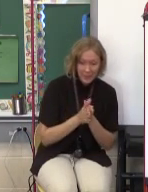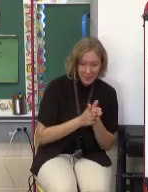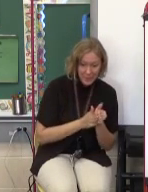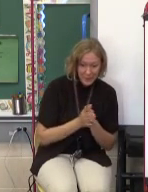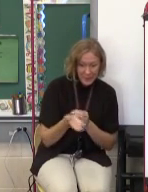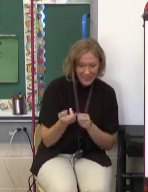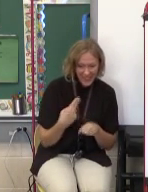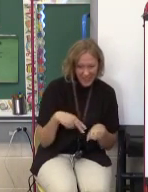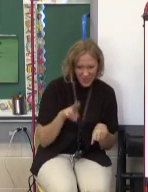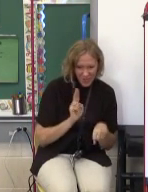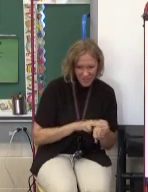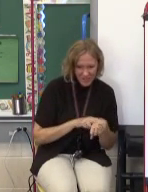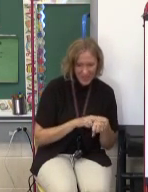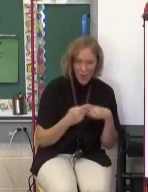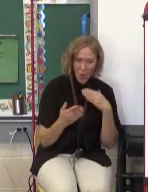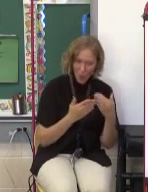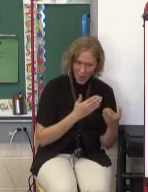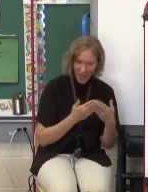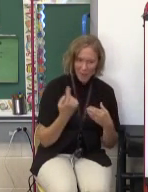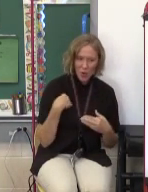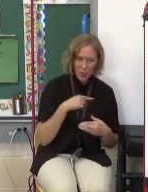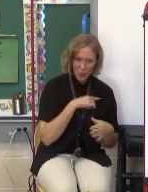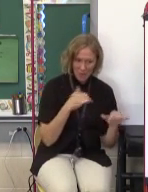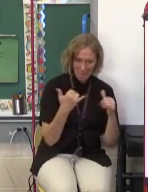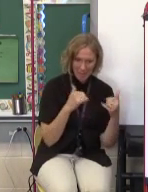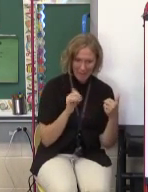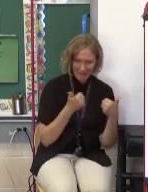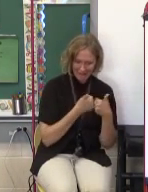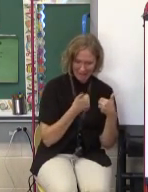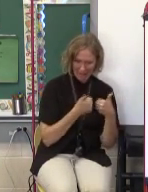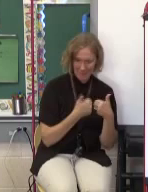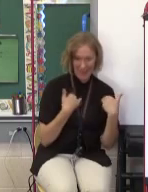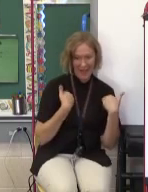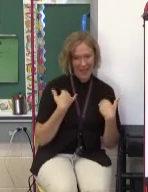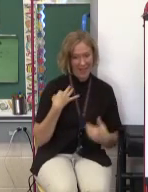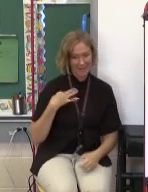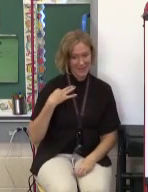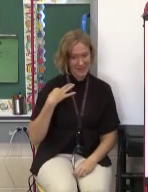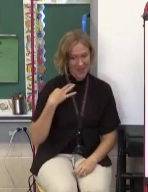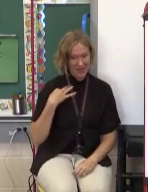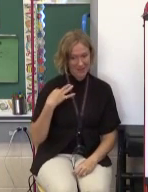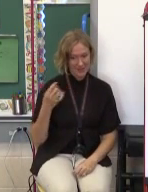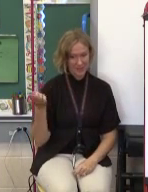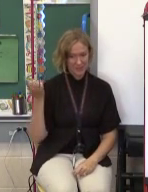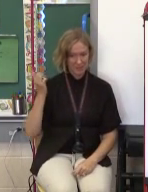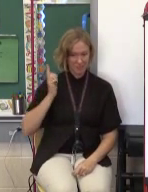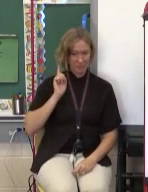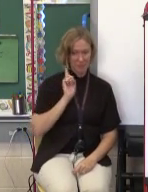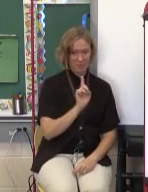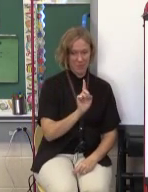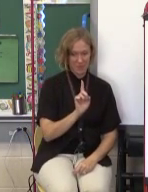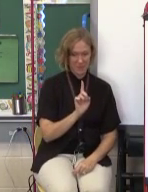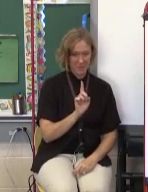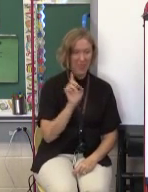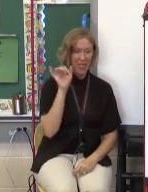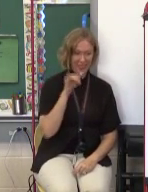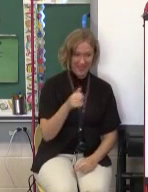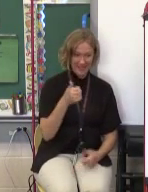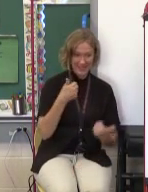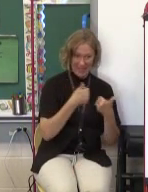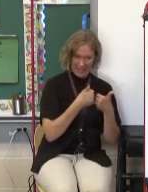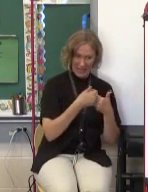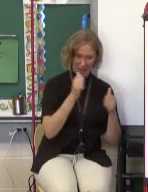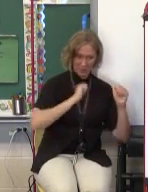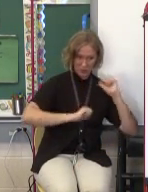of course, whenever we play a certain game and I have contestants come up, it's our game show, and this is